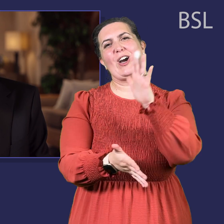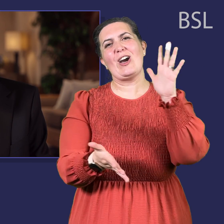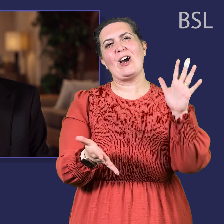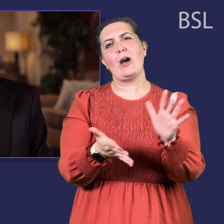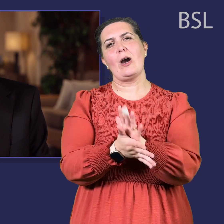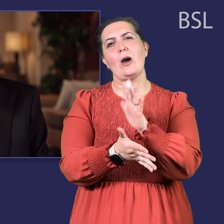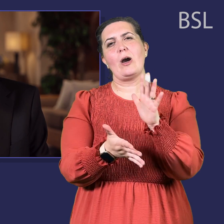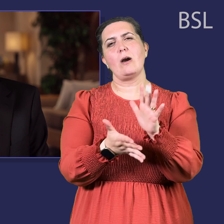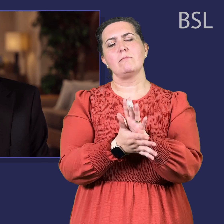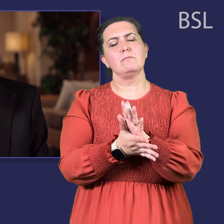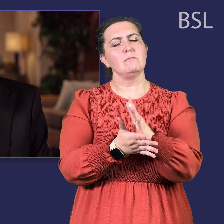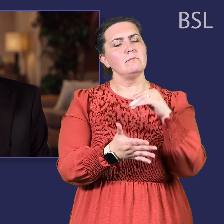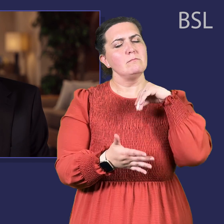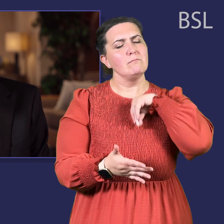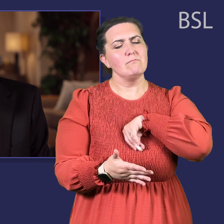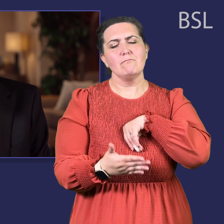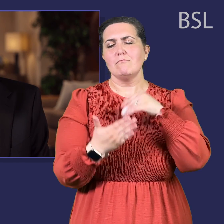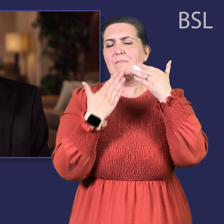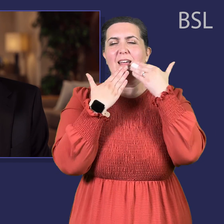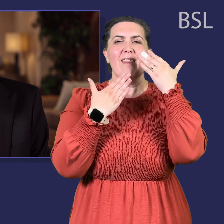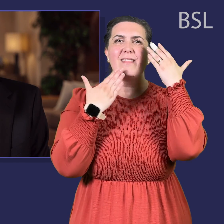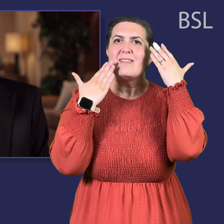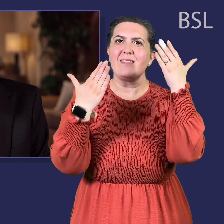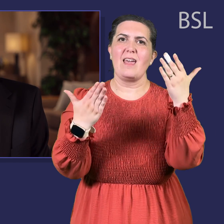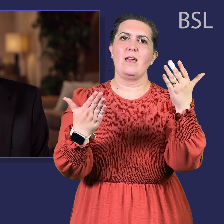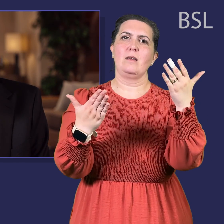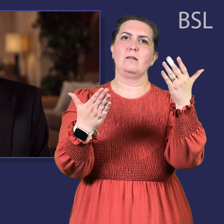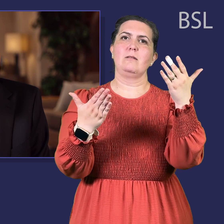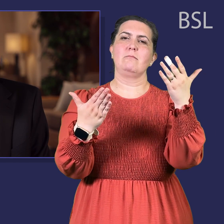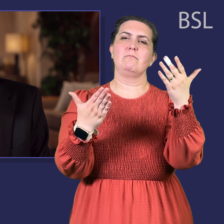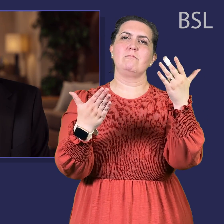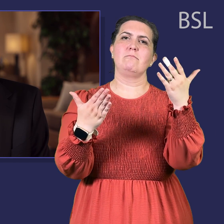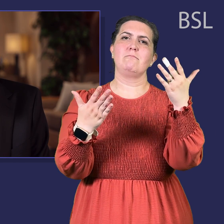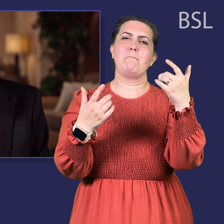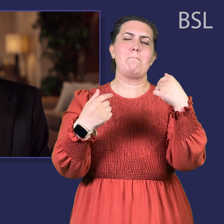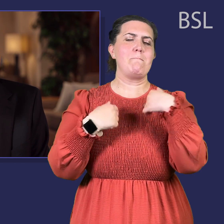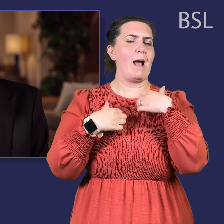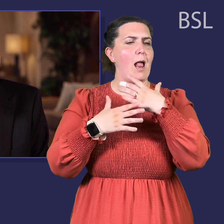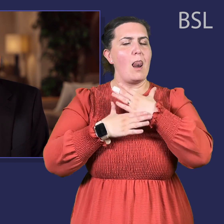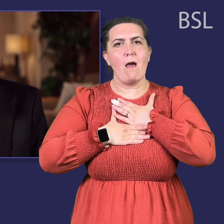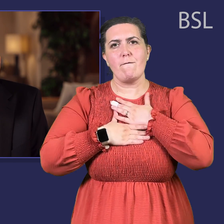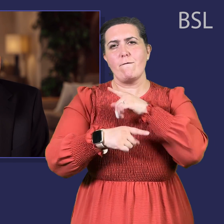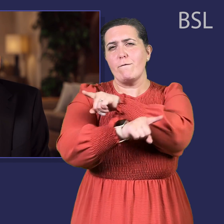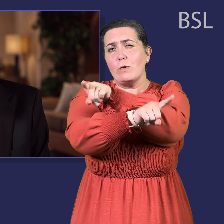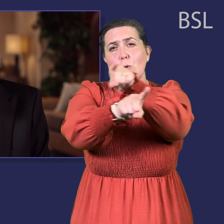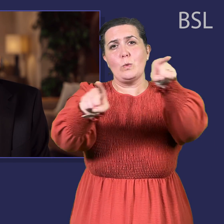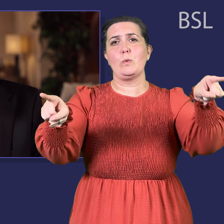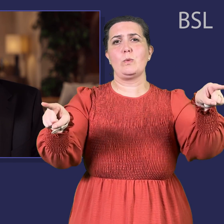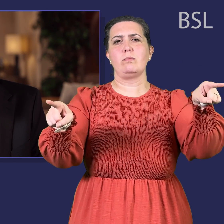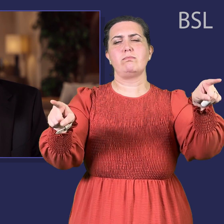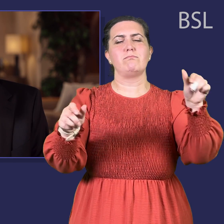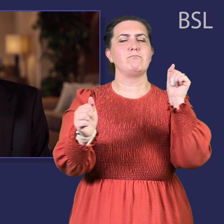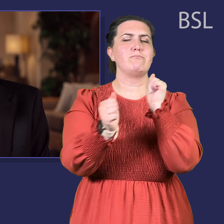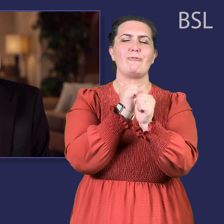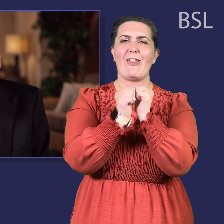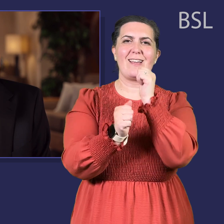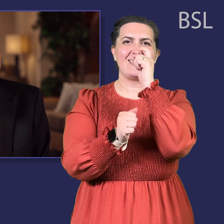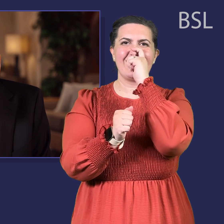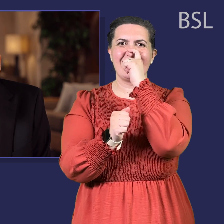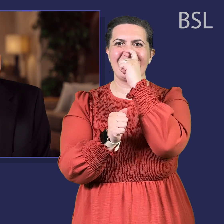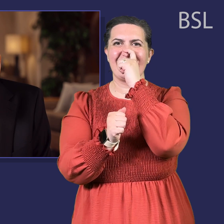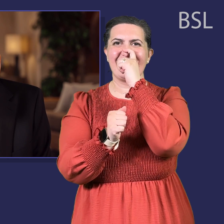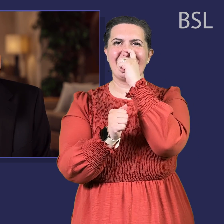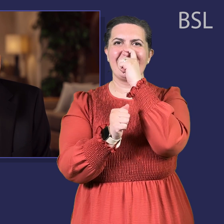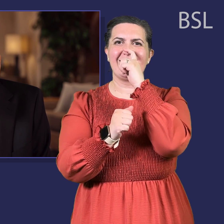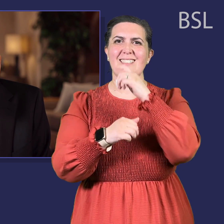heart and a spirit of deep thanksgiving, I express my love for you. Dear